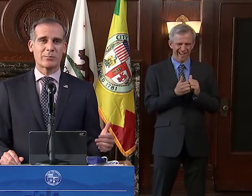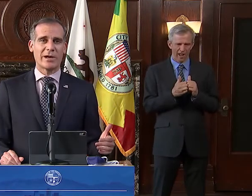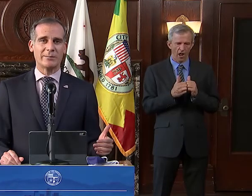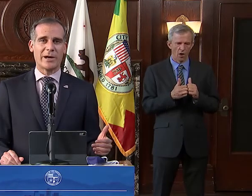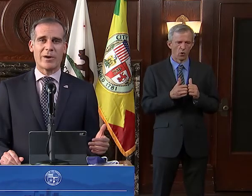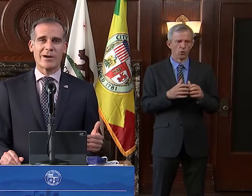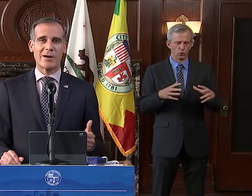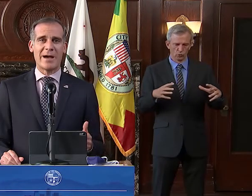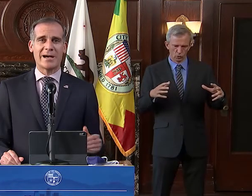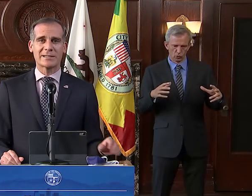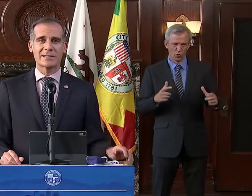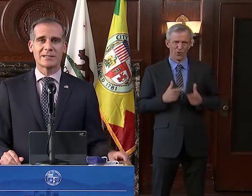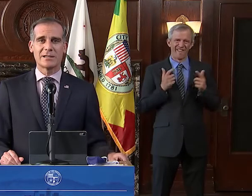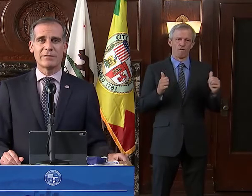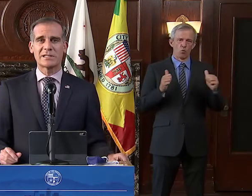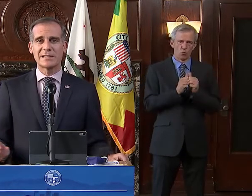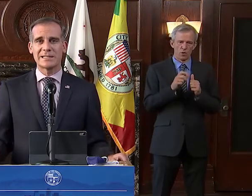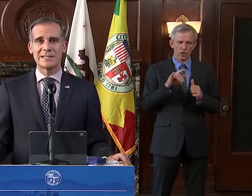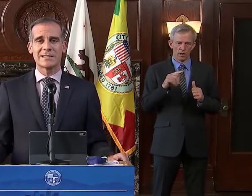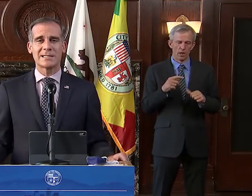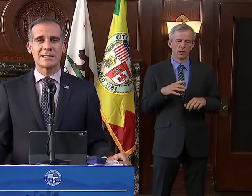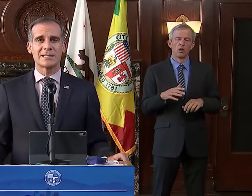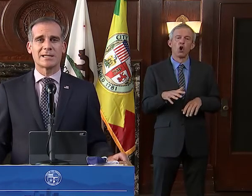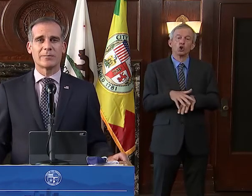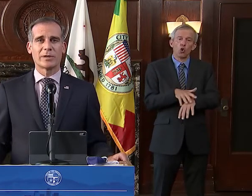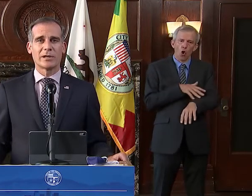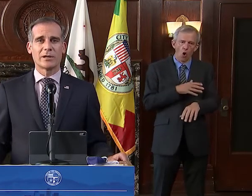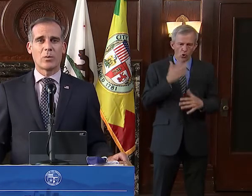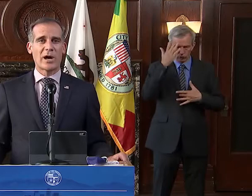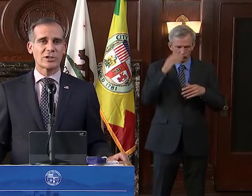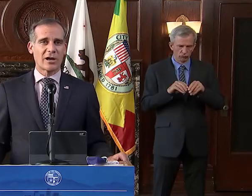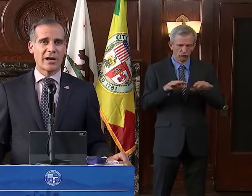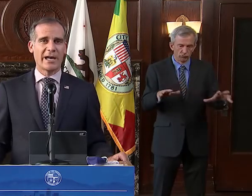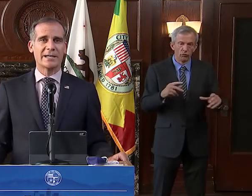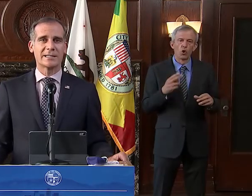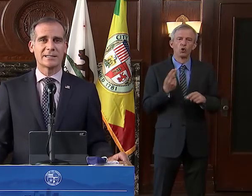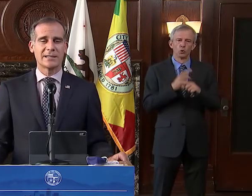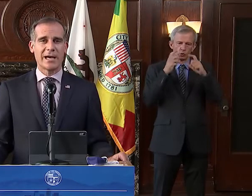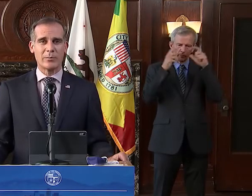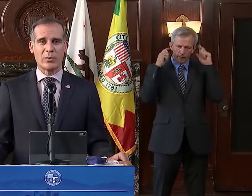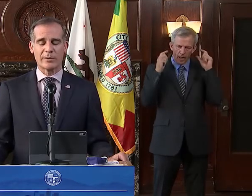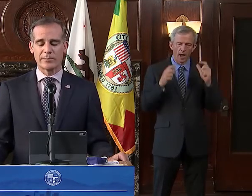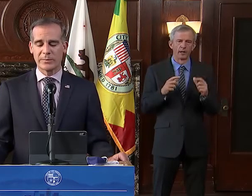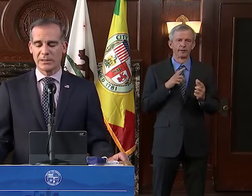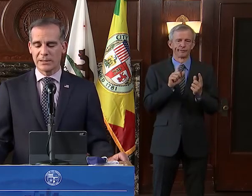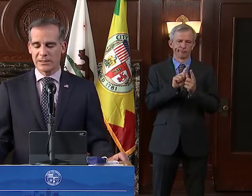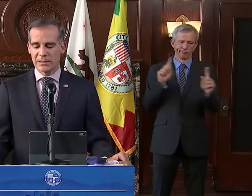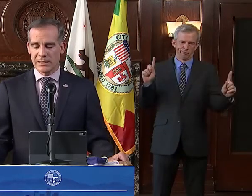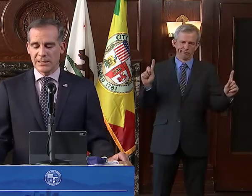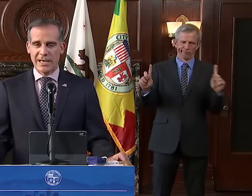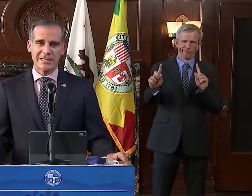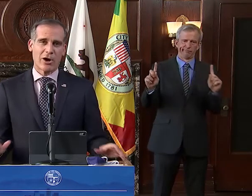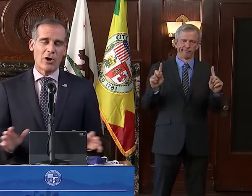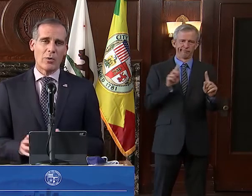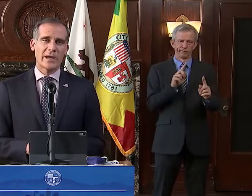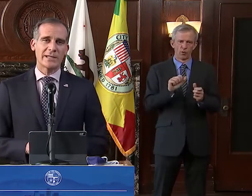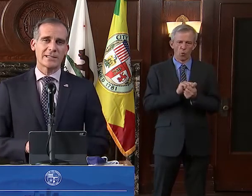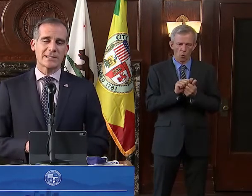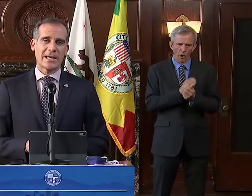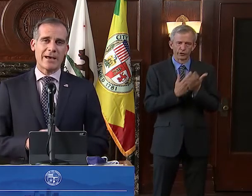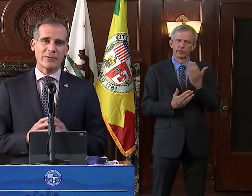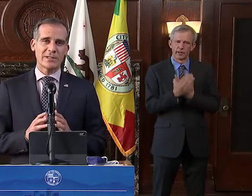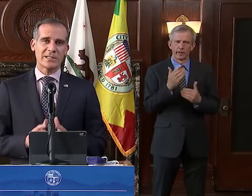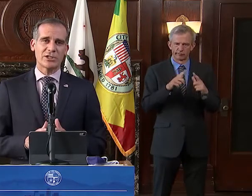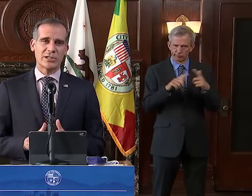slowing the spread by wearing our masks, physically distancing, washing our hands, and more. And as